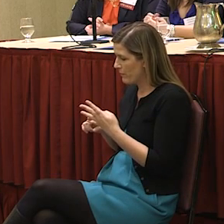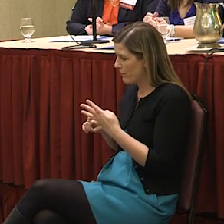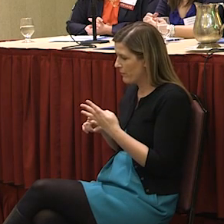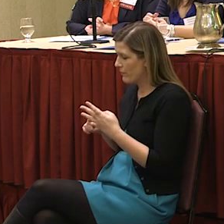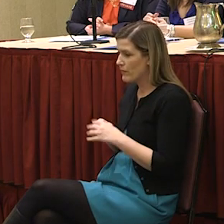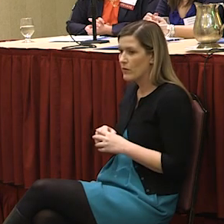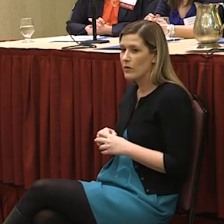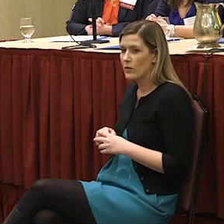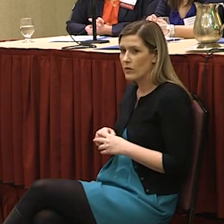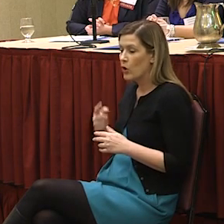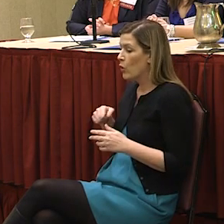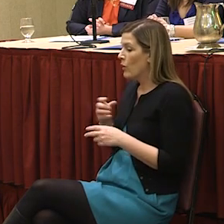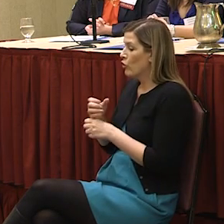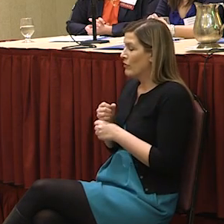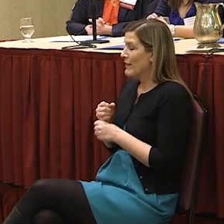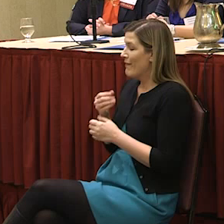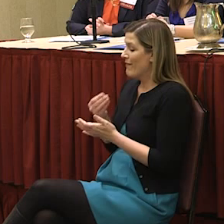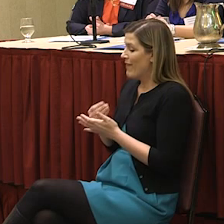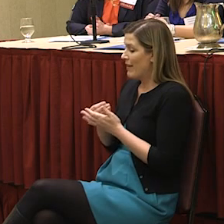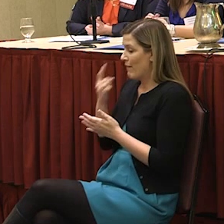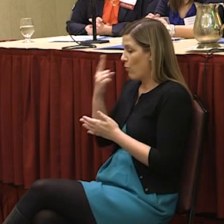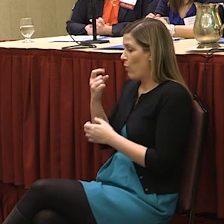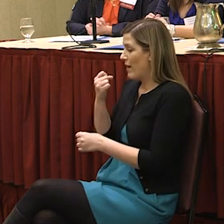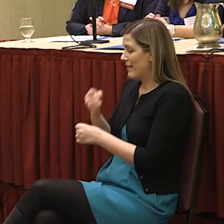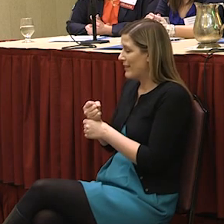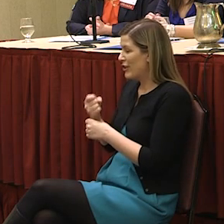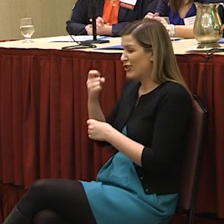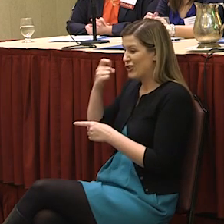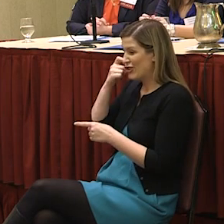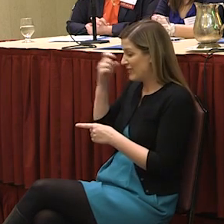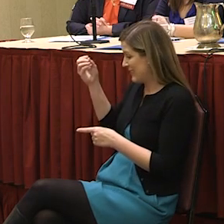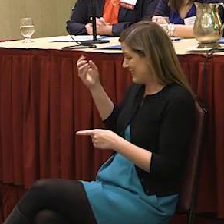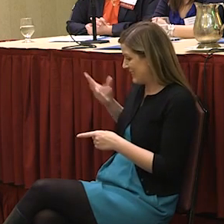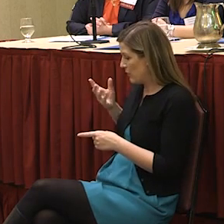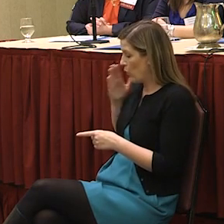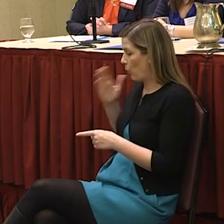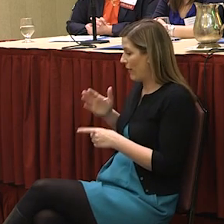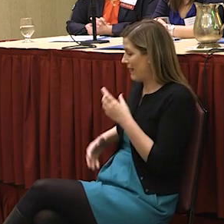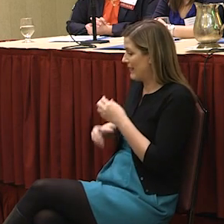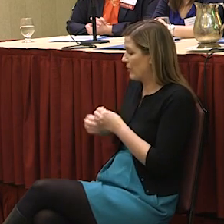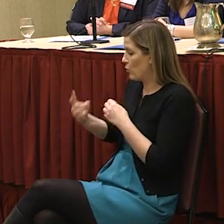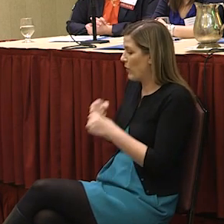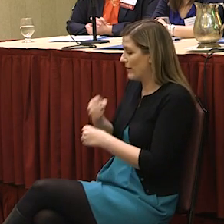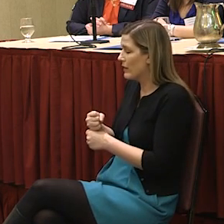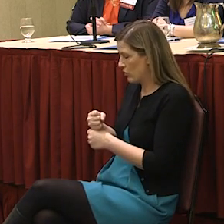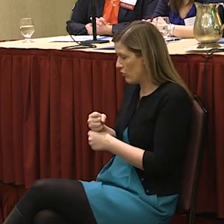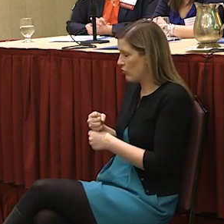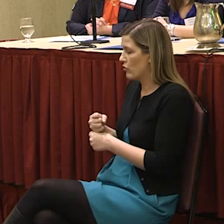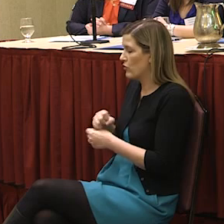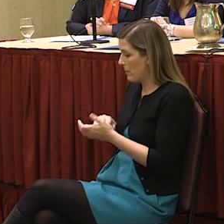adults. So we received 1 year of funding, and we just received notice that we will get an additional year, so we'll be